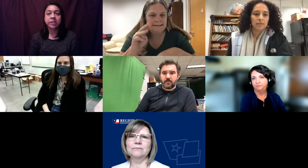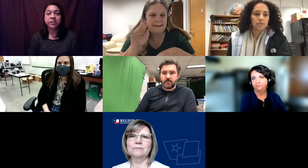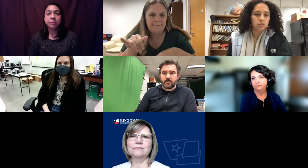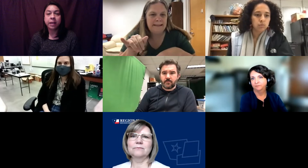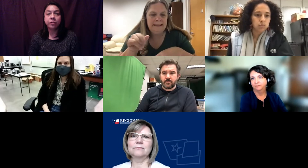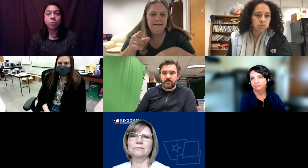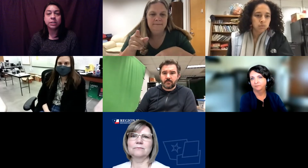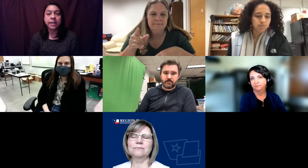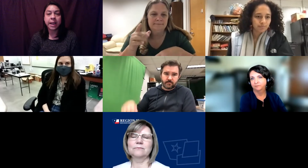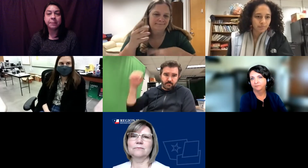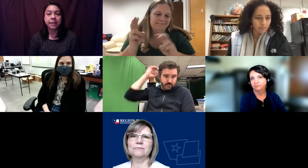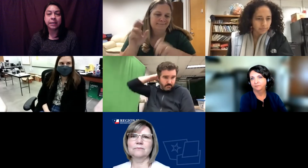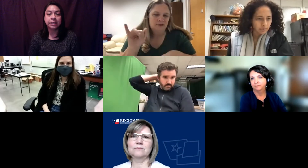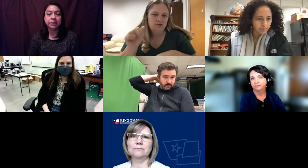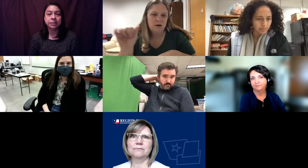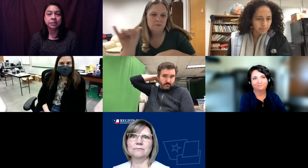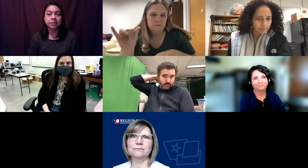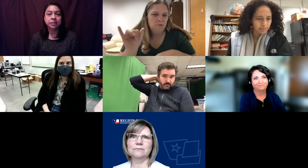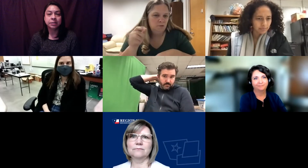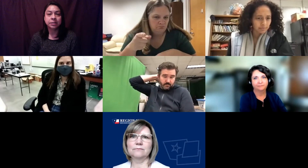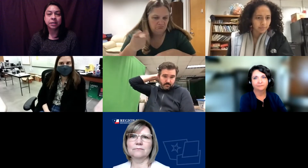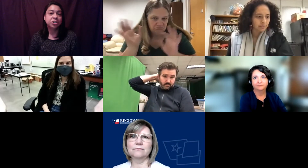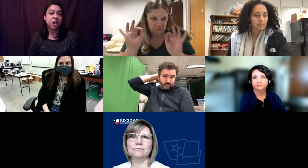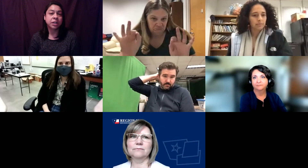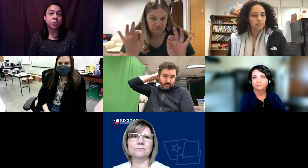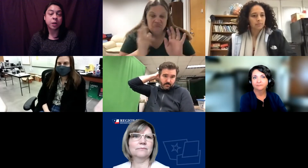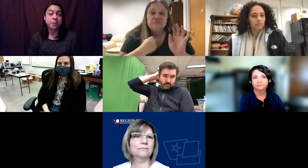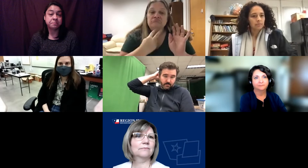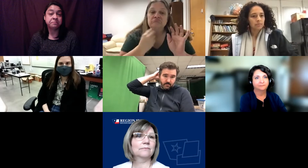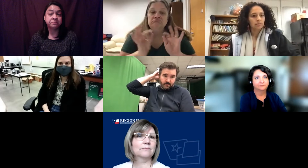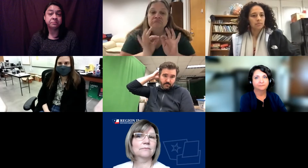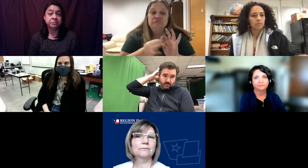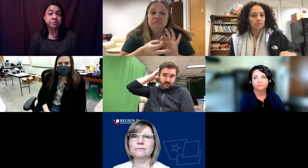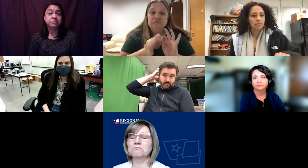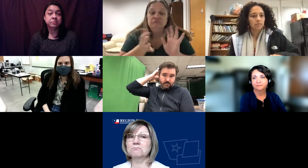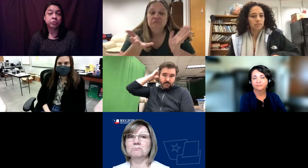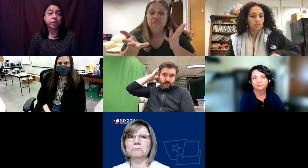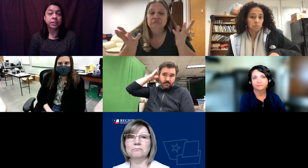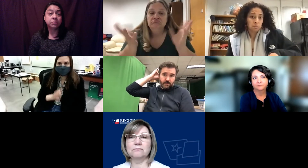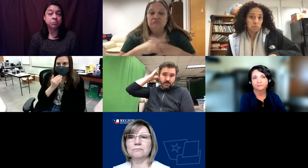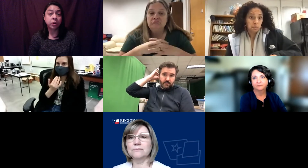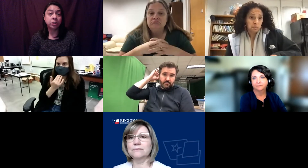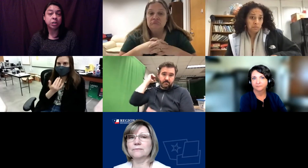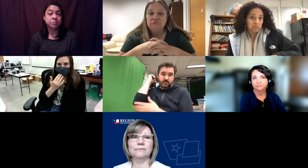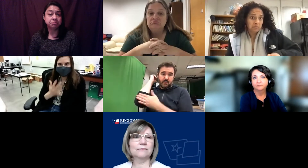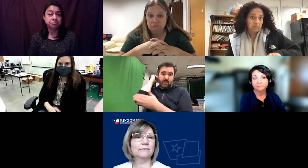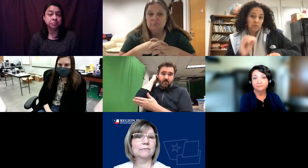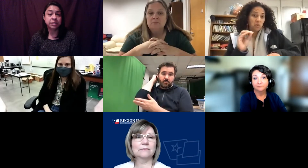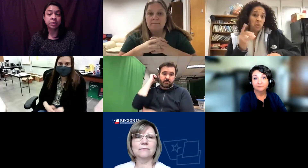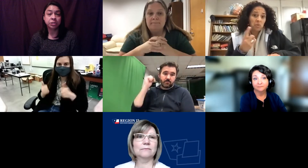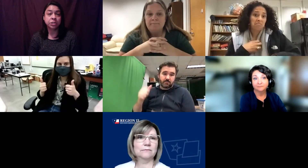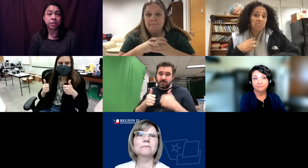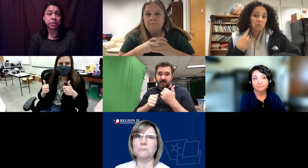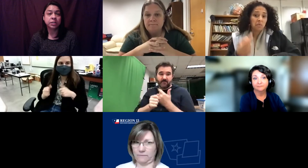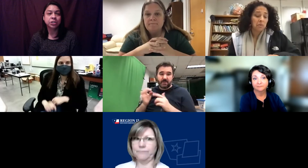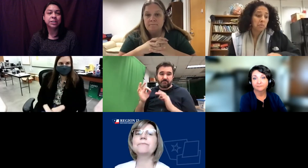Any feedback for Tammy and Jacques as well? Voicing going good? Sounds